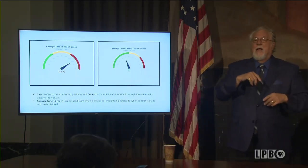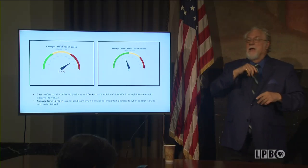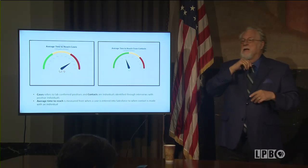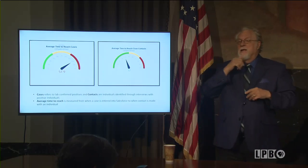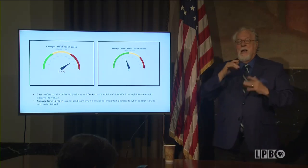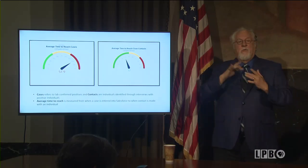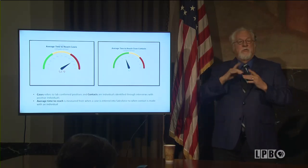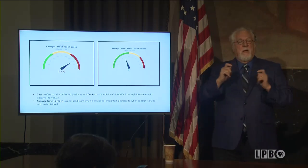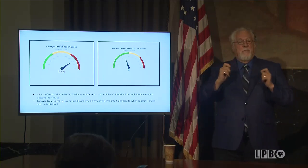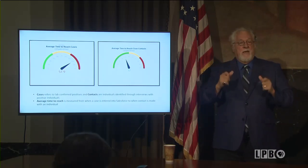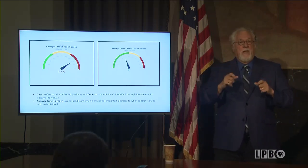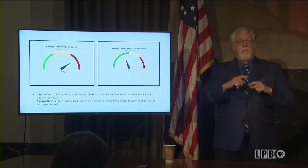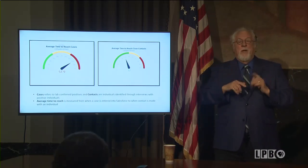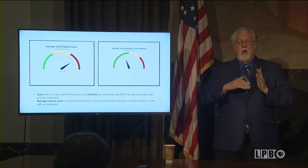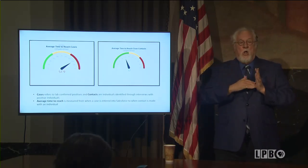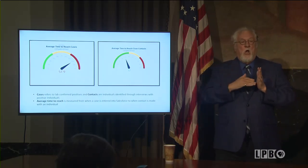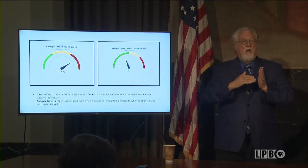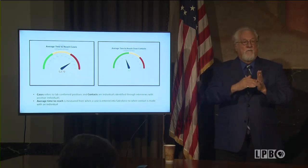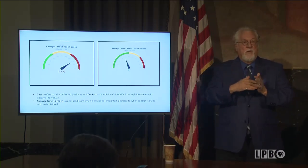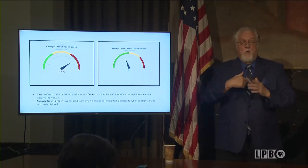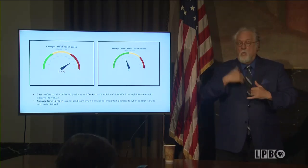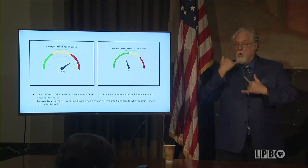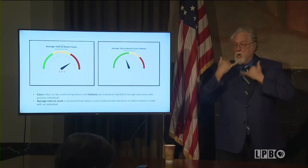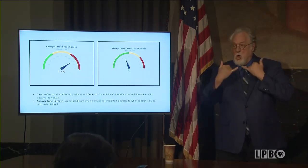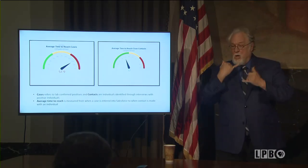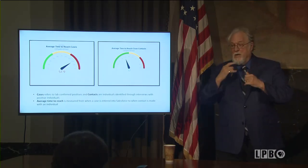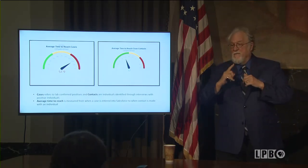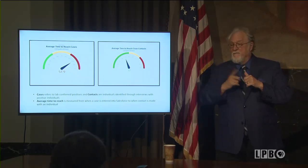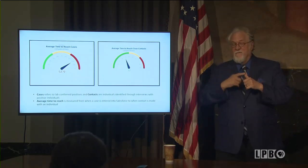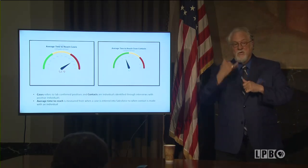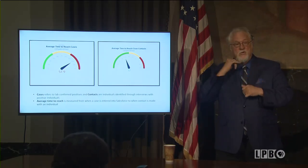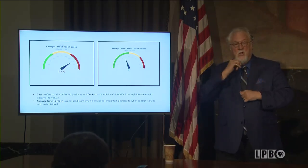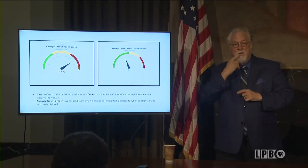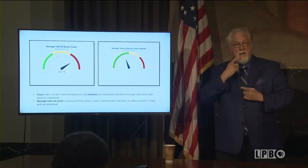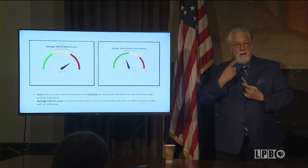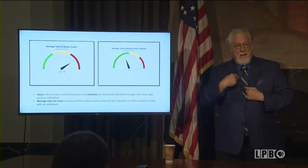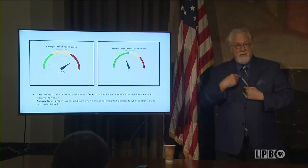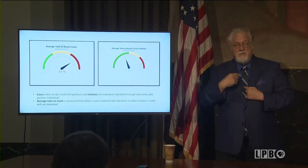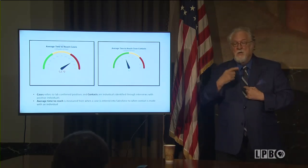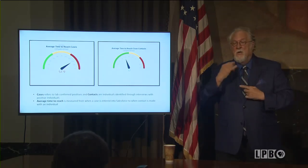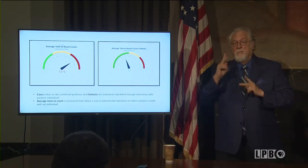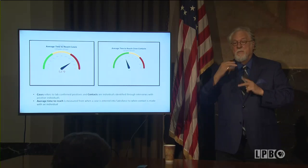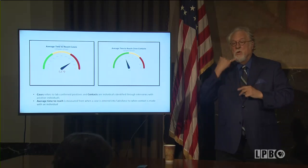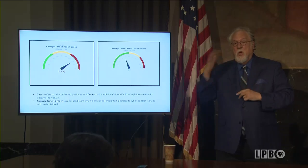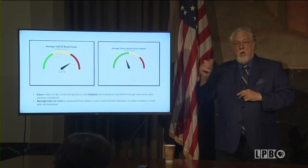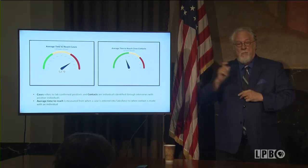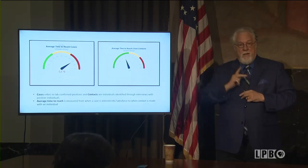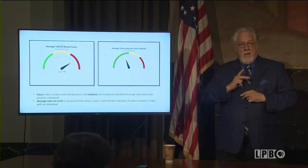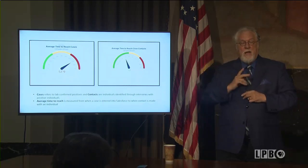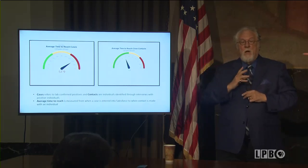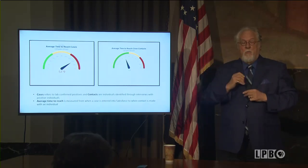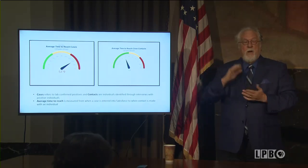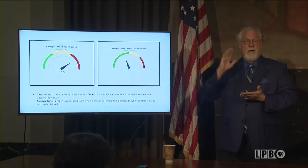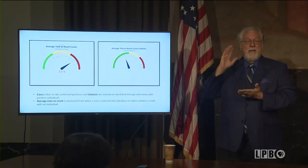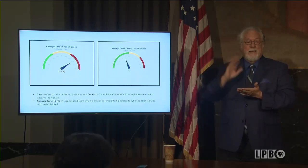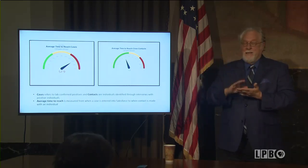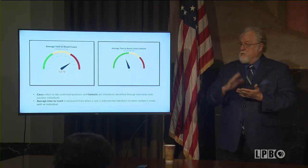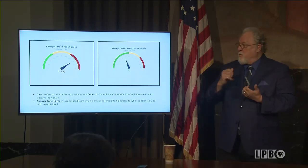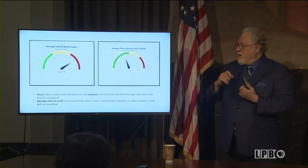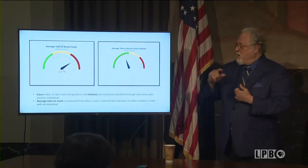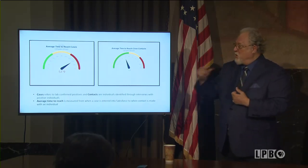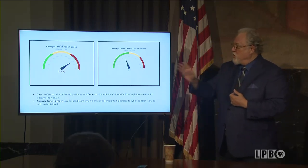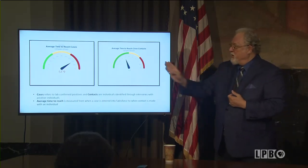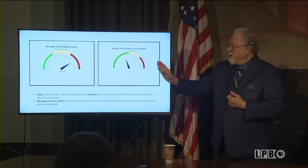out immediately. It's because often we're calling, the first call's not answered, maybe people have to call us back. We want to get that number down. We want to be in the green